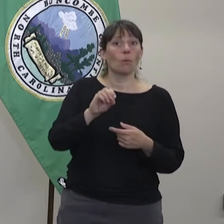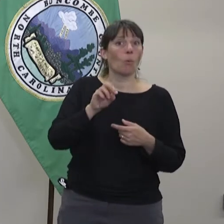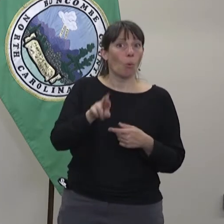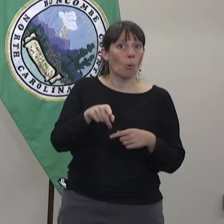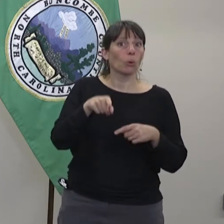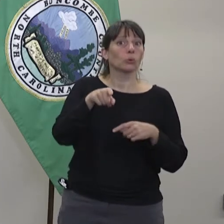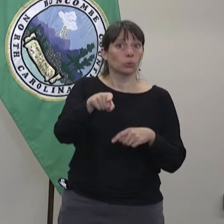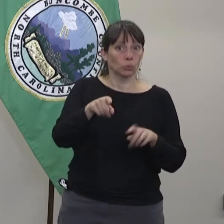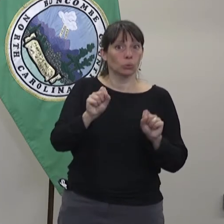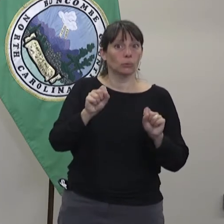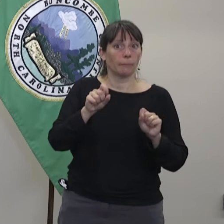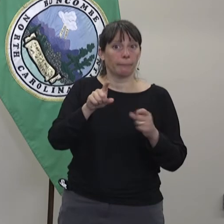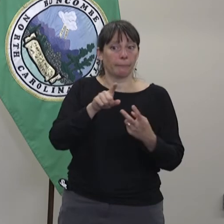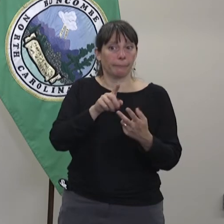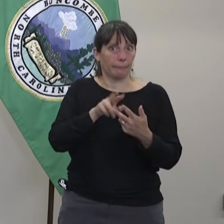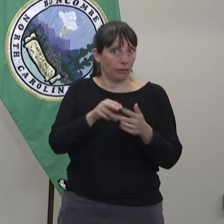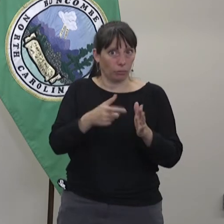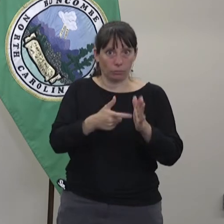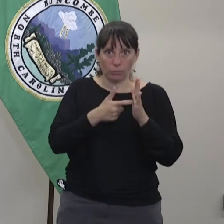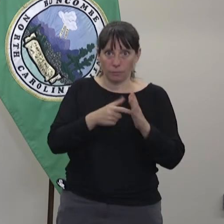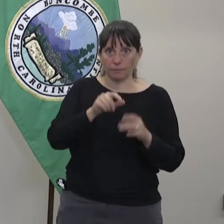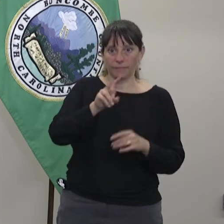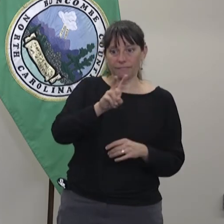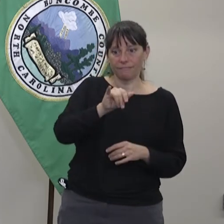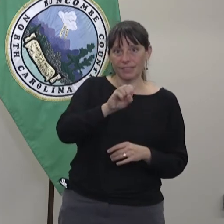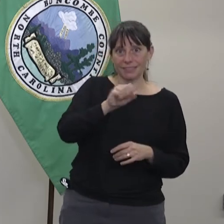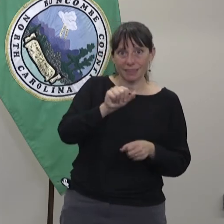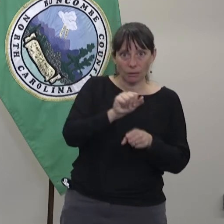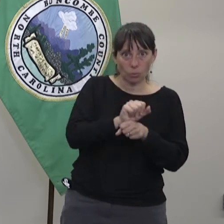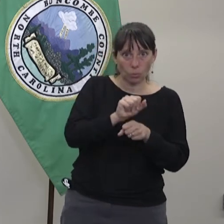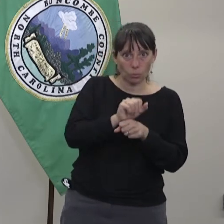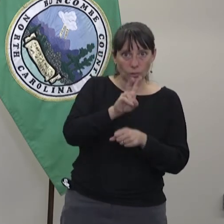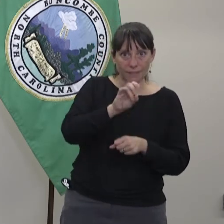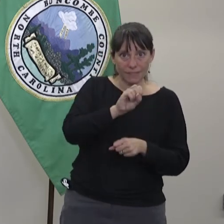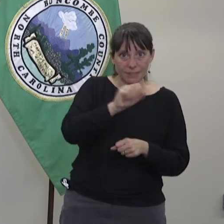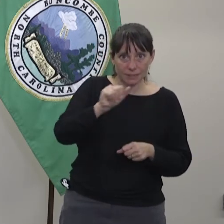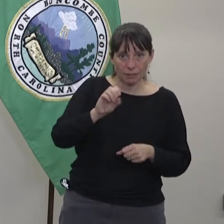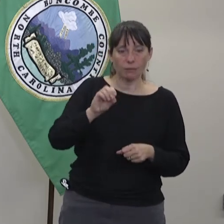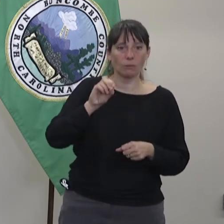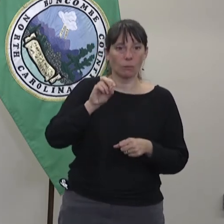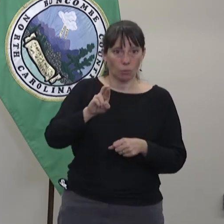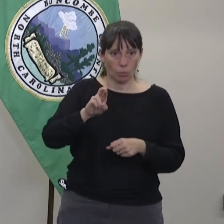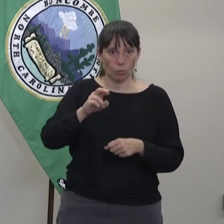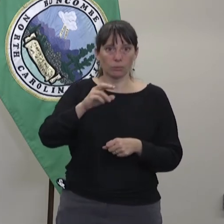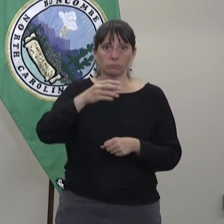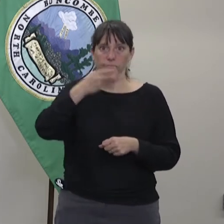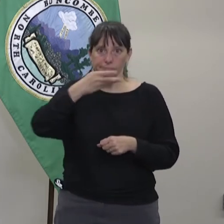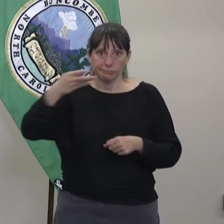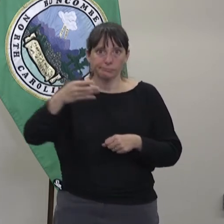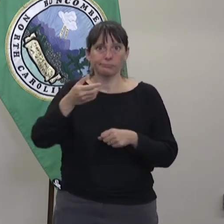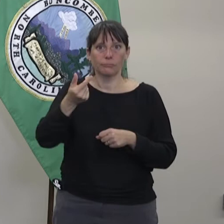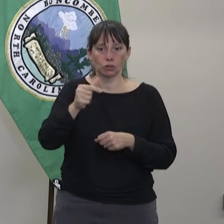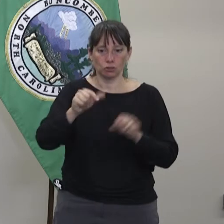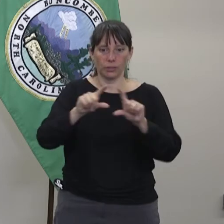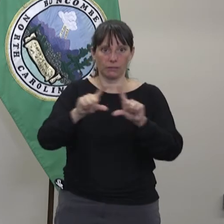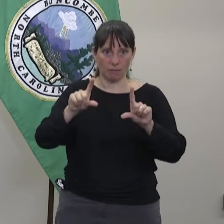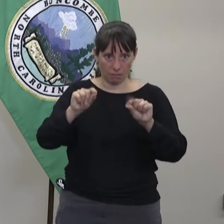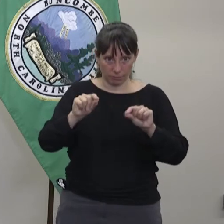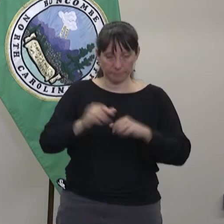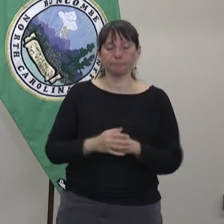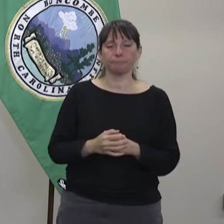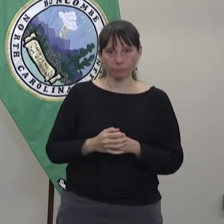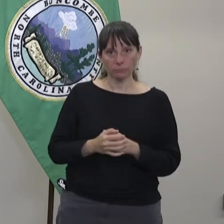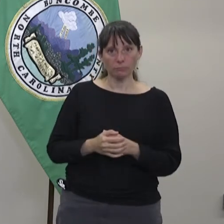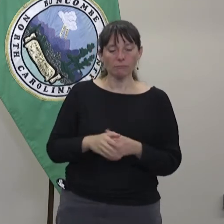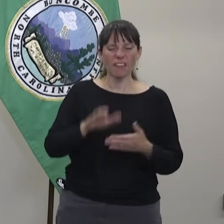We will add this information in the chat, and we'll also make it available on our website at buncombeready.org.